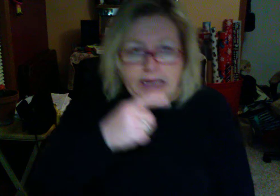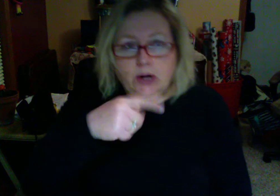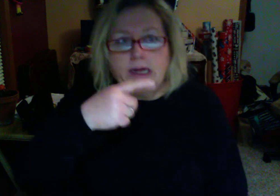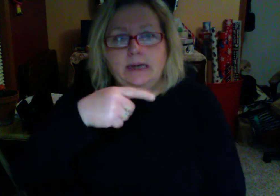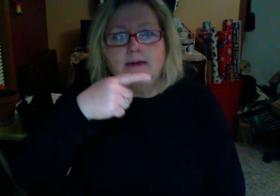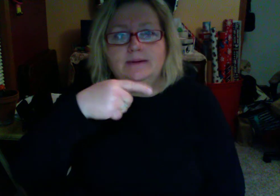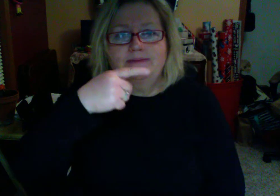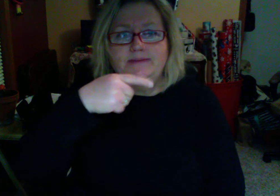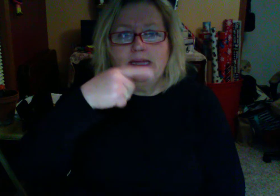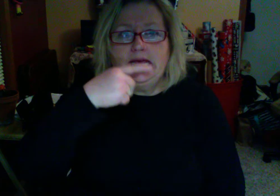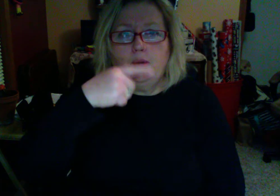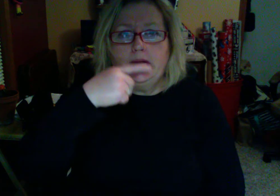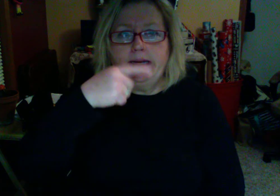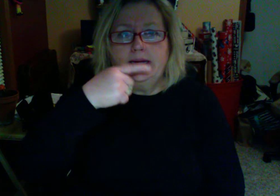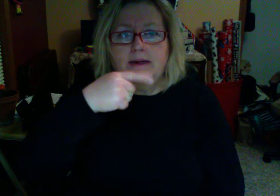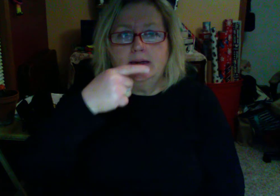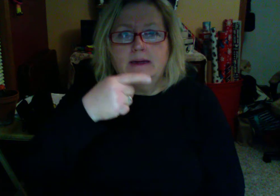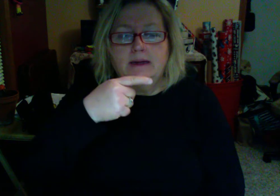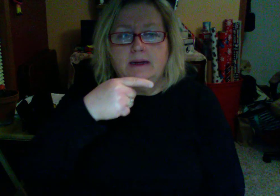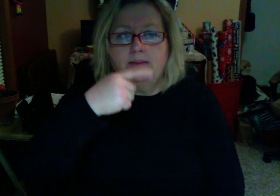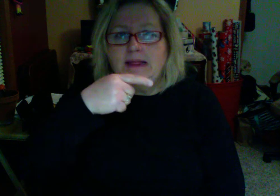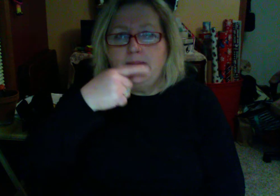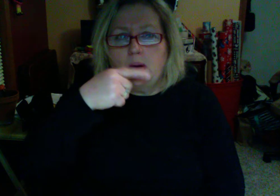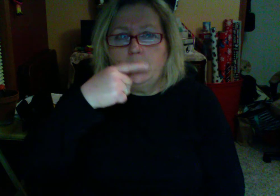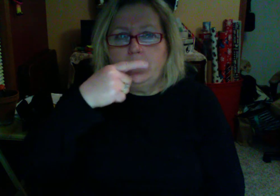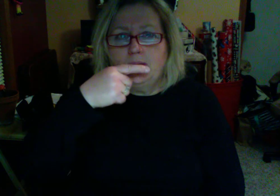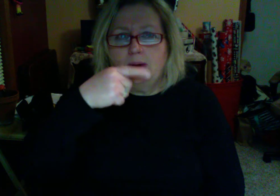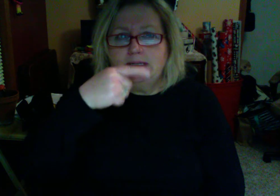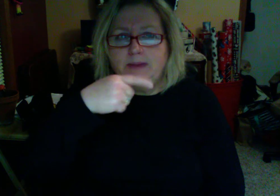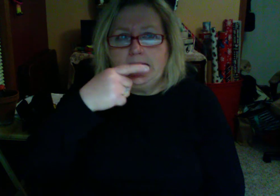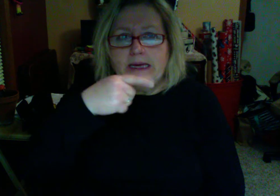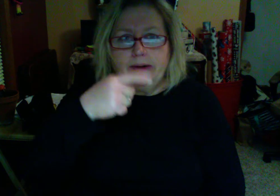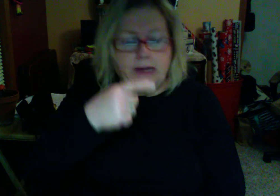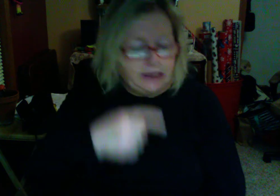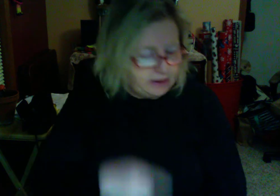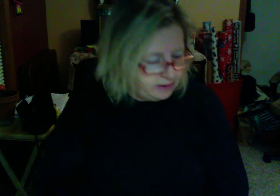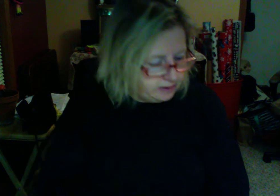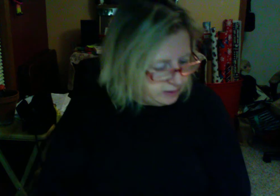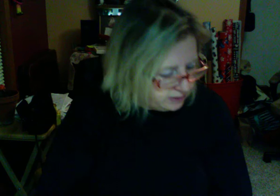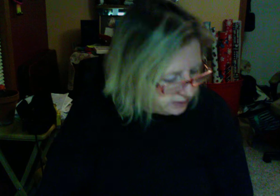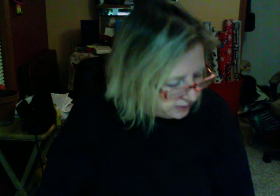hearing, hearing. By the mouth where we speak, hearing.